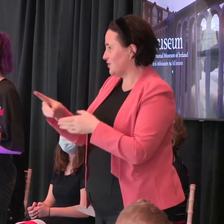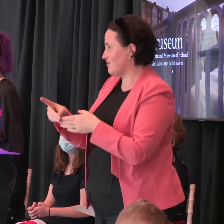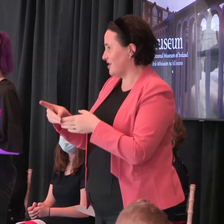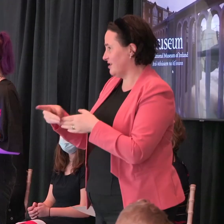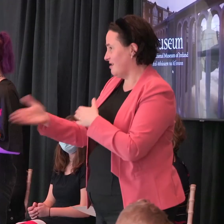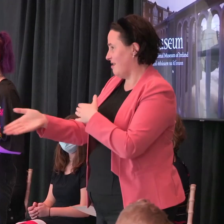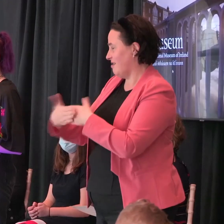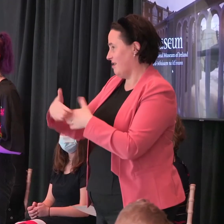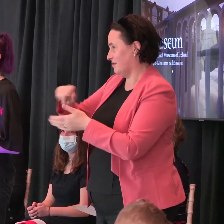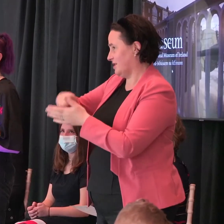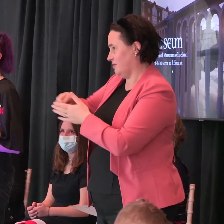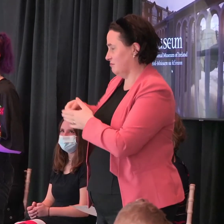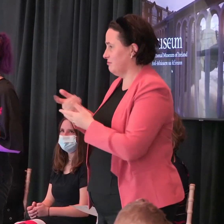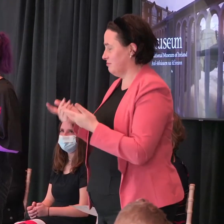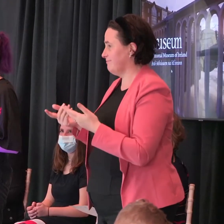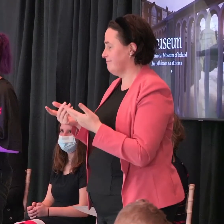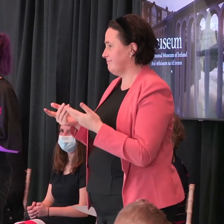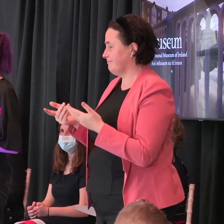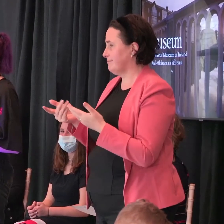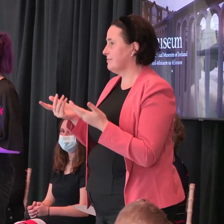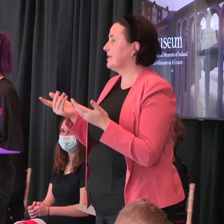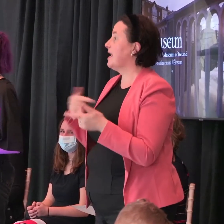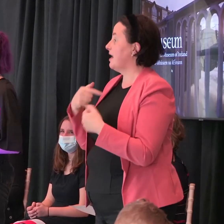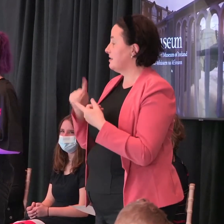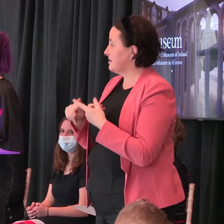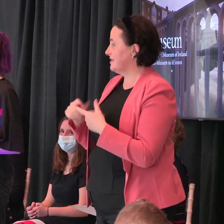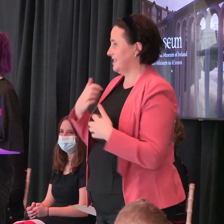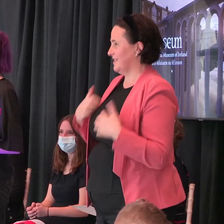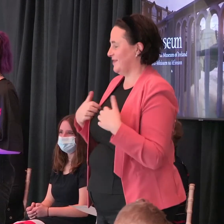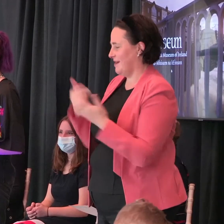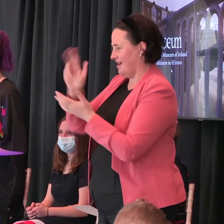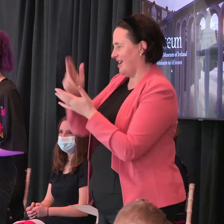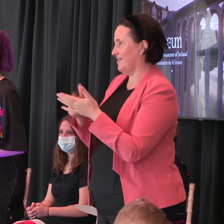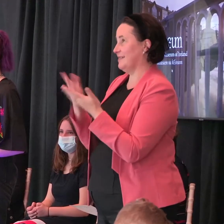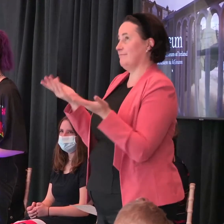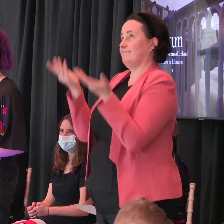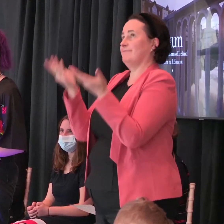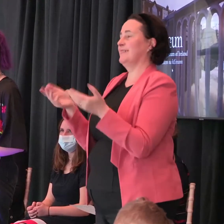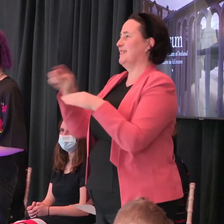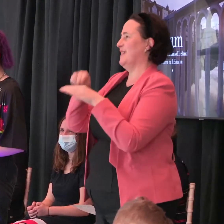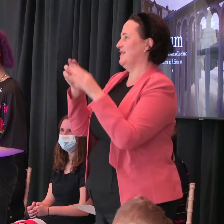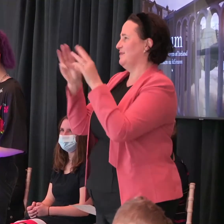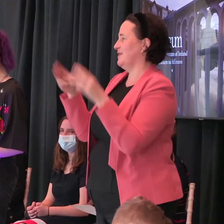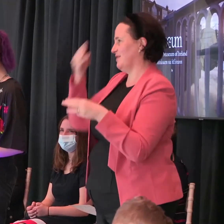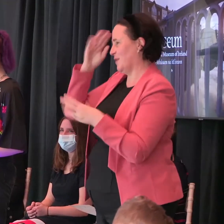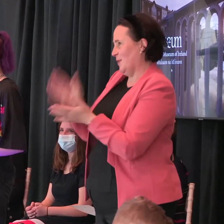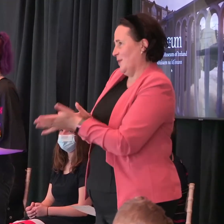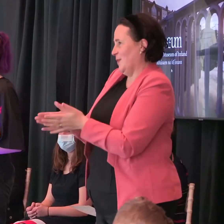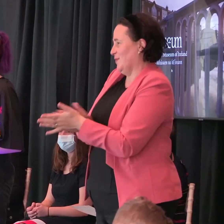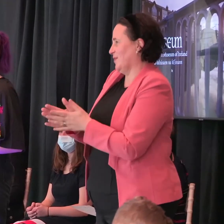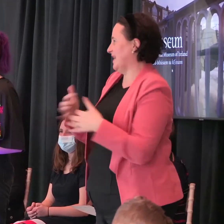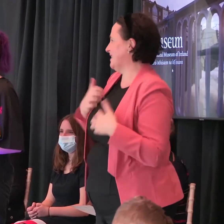And obviously it's exciting for, having our project in the National Museum of Ireland. So I want to